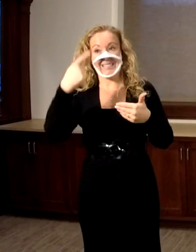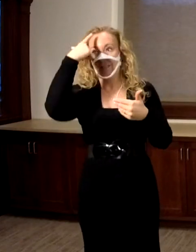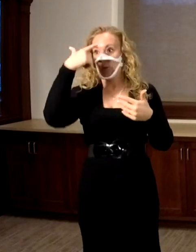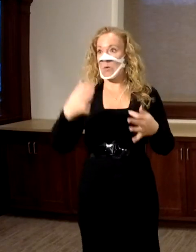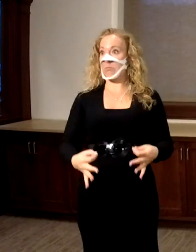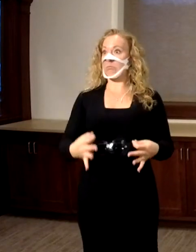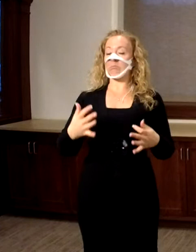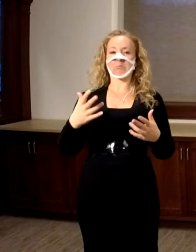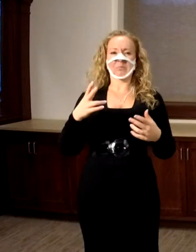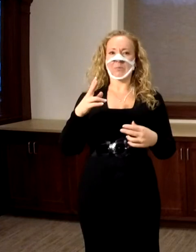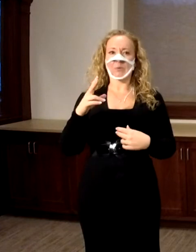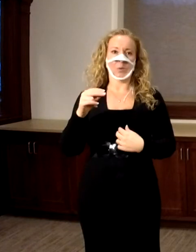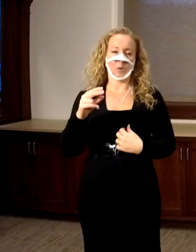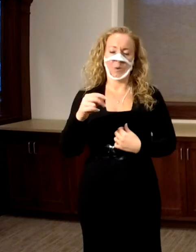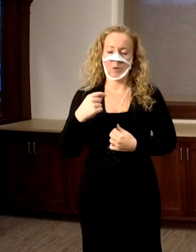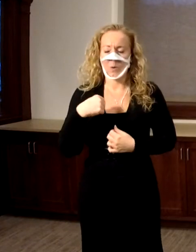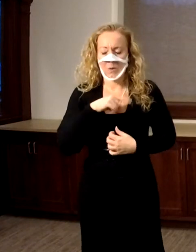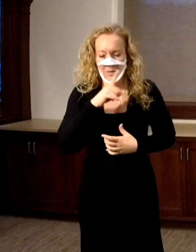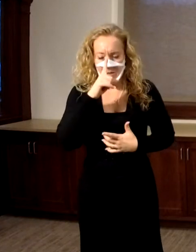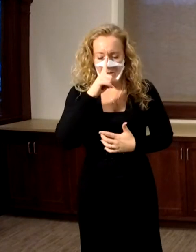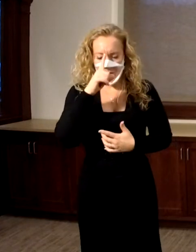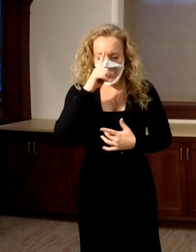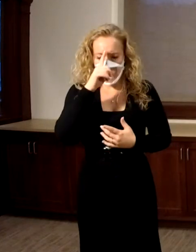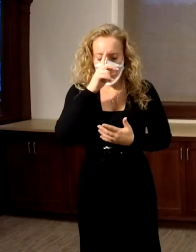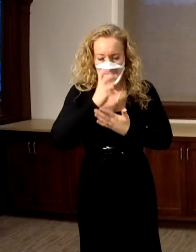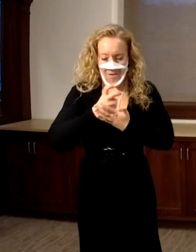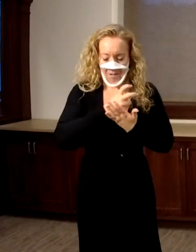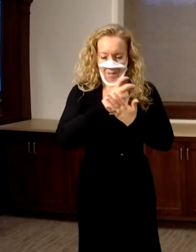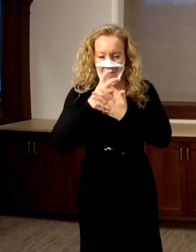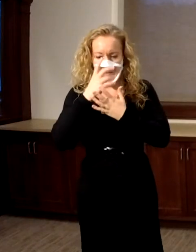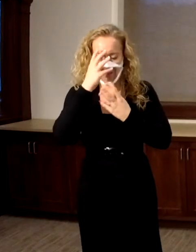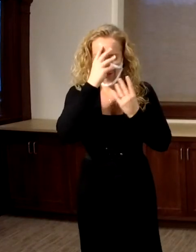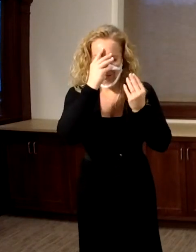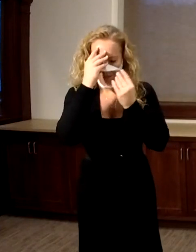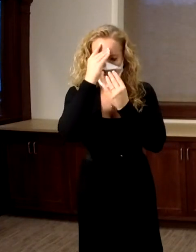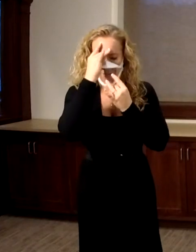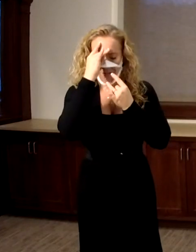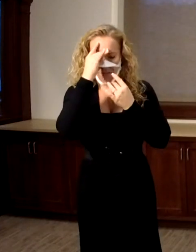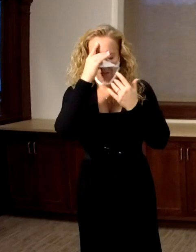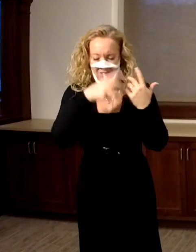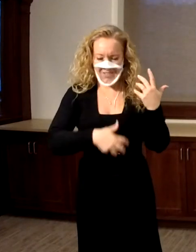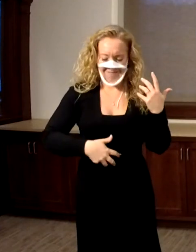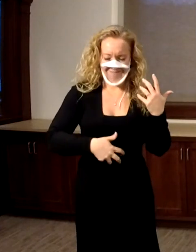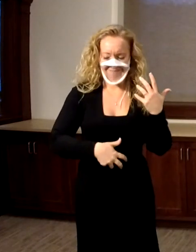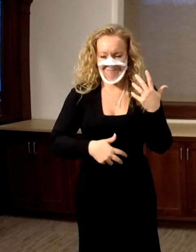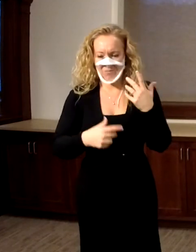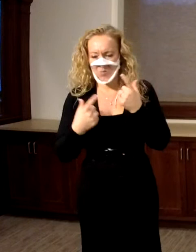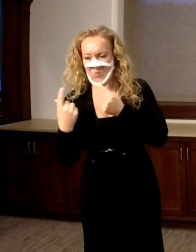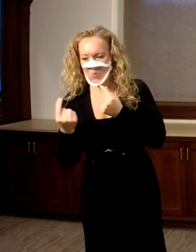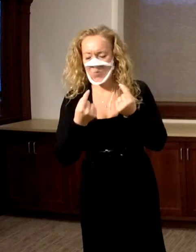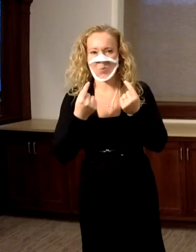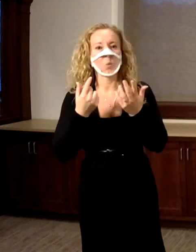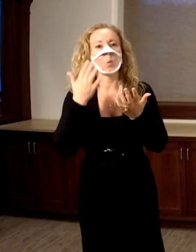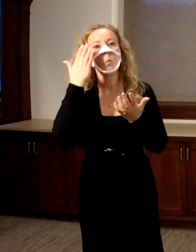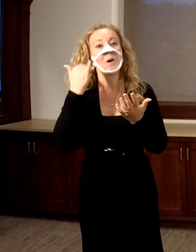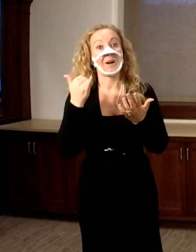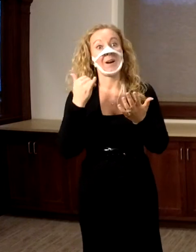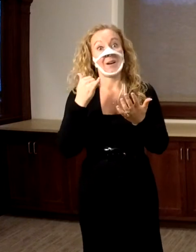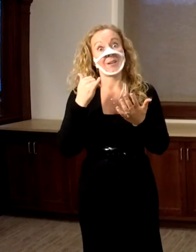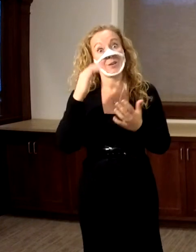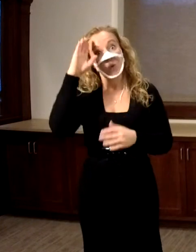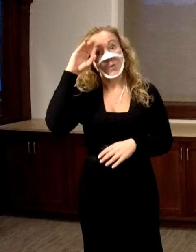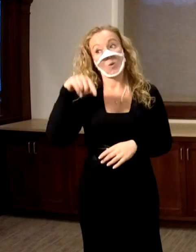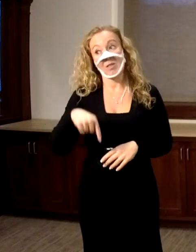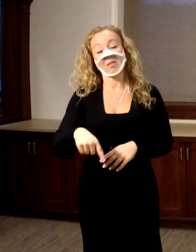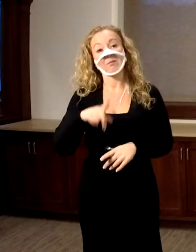not made without a lot of angst, a lot of sleepless nights, because we know the impact that this has on